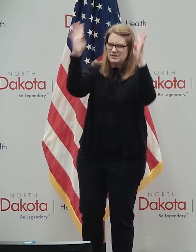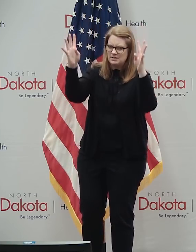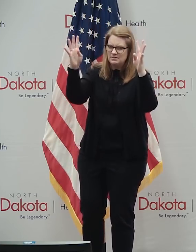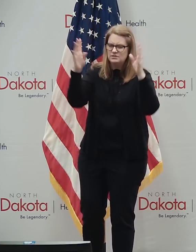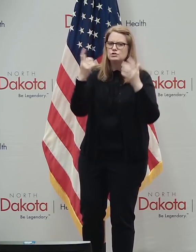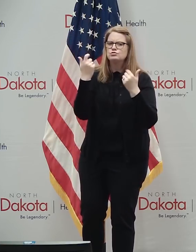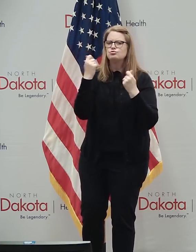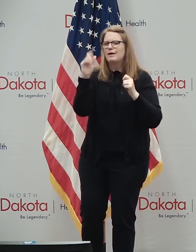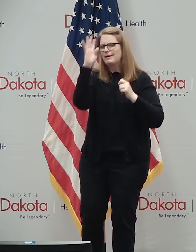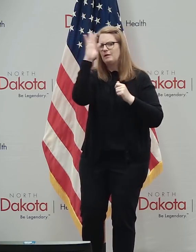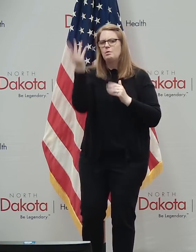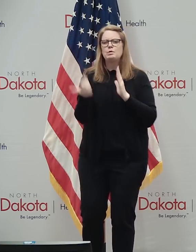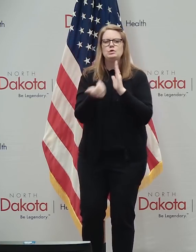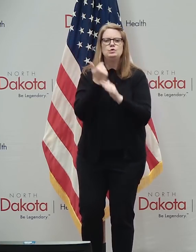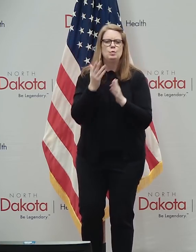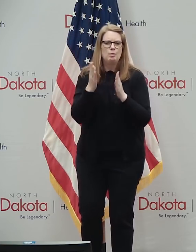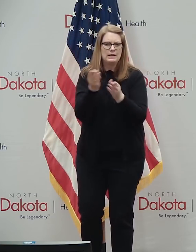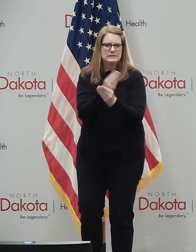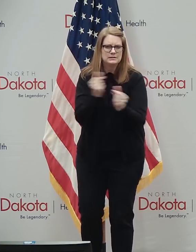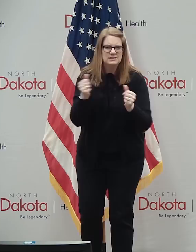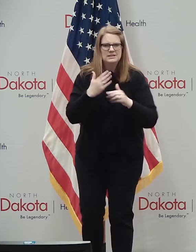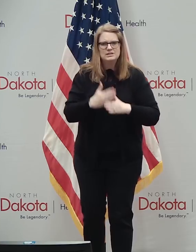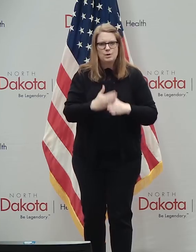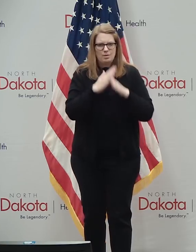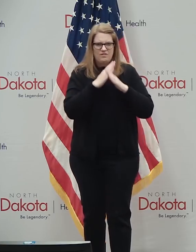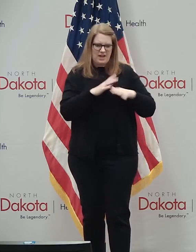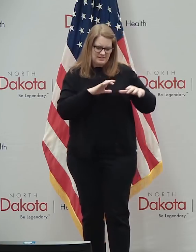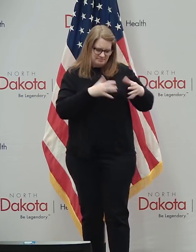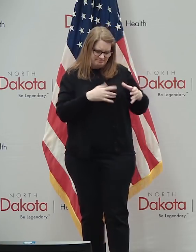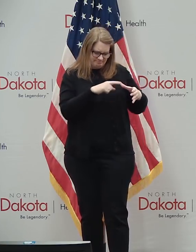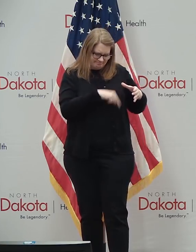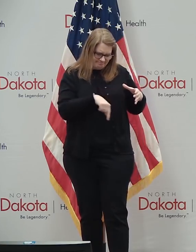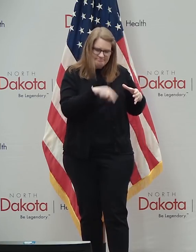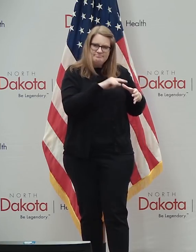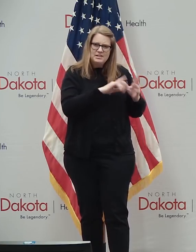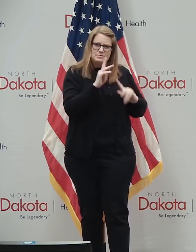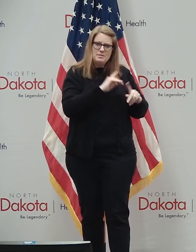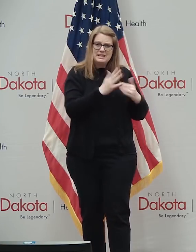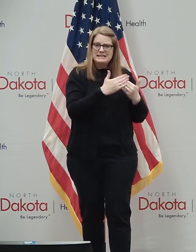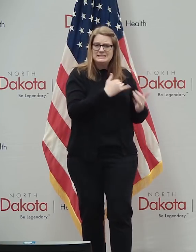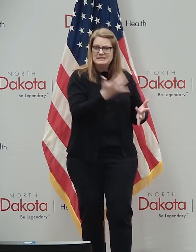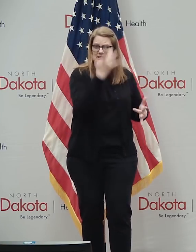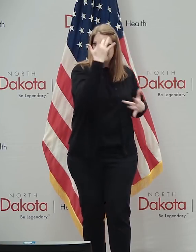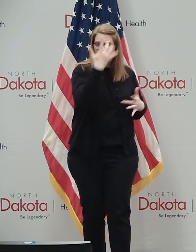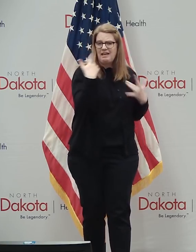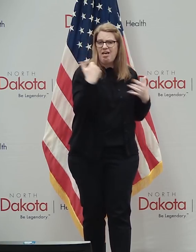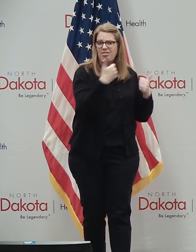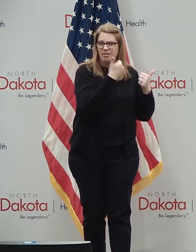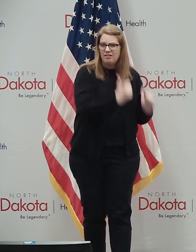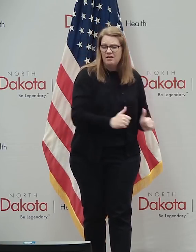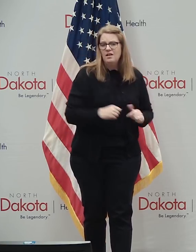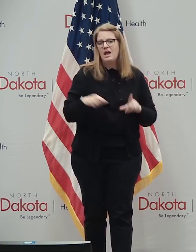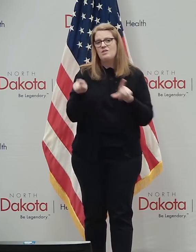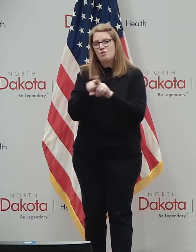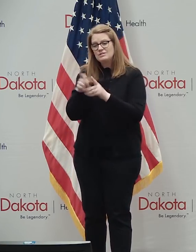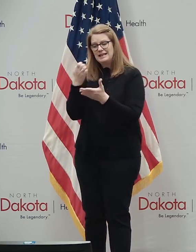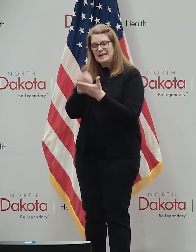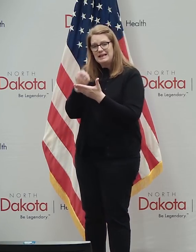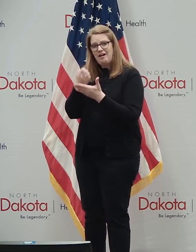new solutions to protect the most vulnerable, to restart our economy, and to, in the process, save both lives